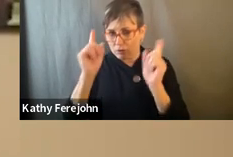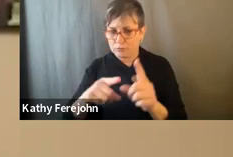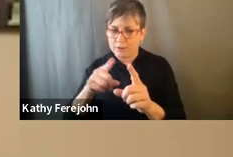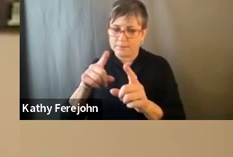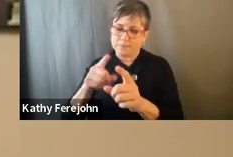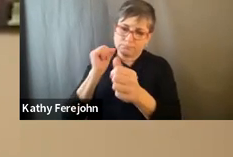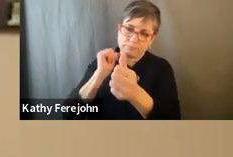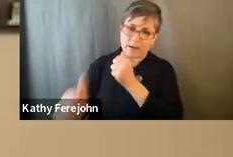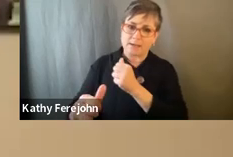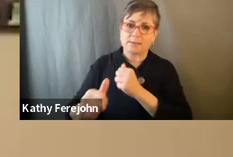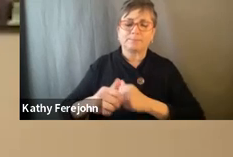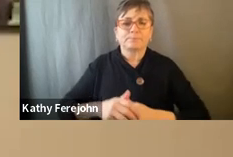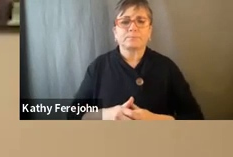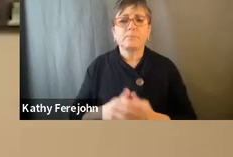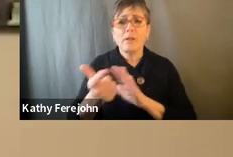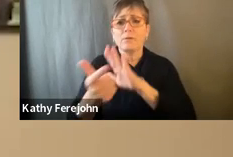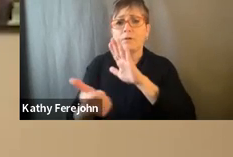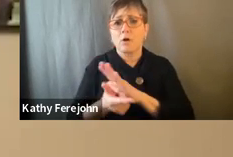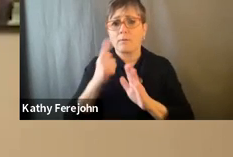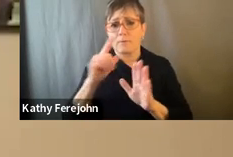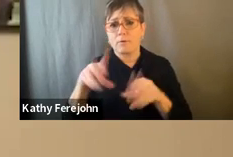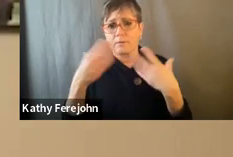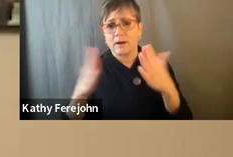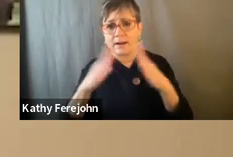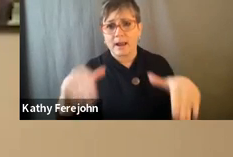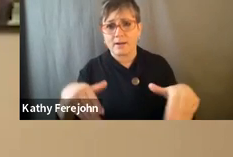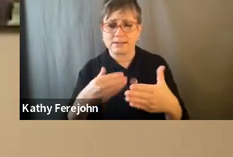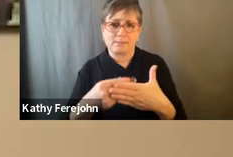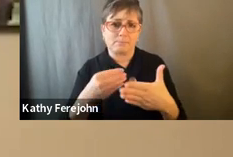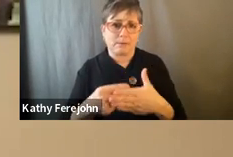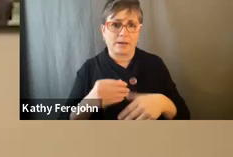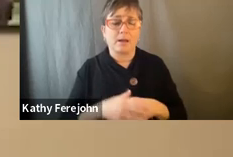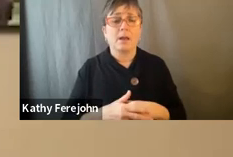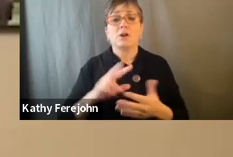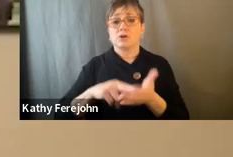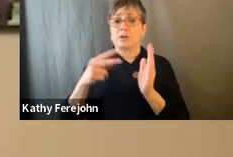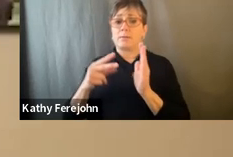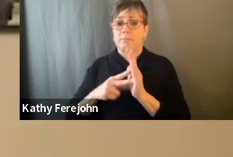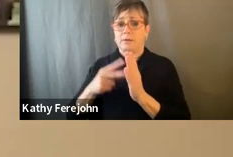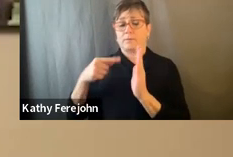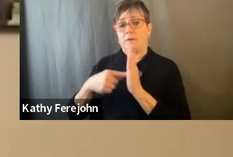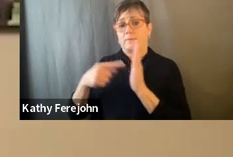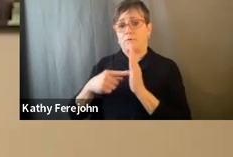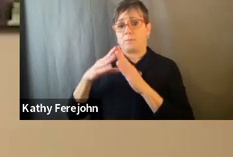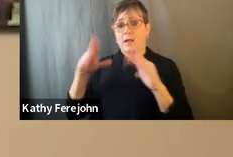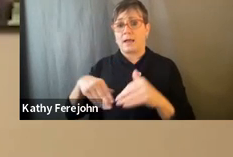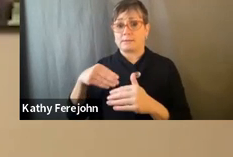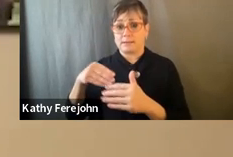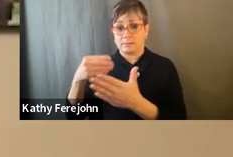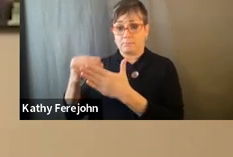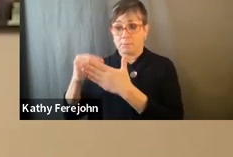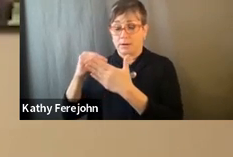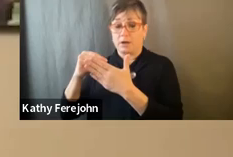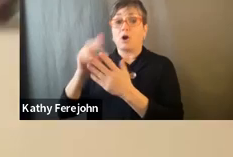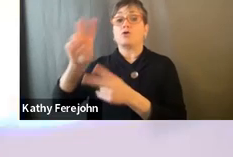Assembly. This new bipartisan law, it was stated, transfers $20 million from the Affordable Housing Trust Fund to the Special Needs